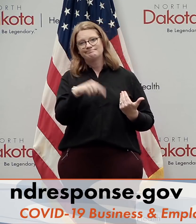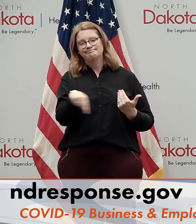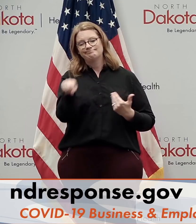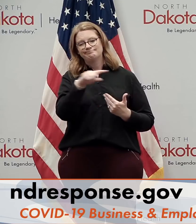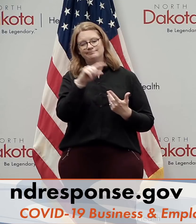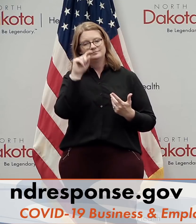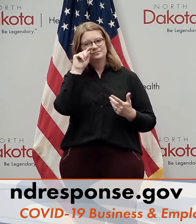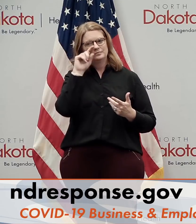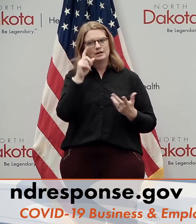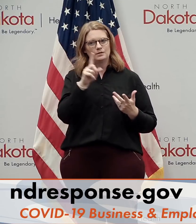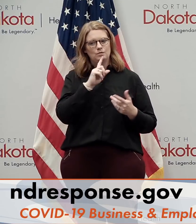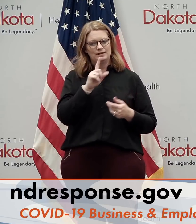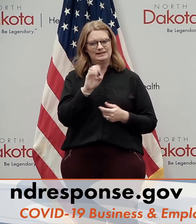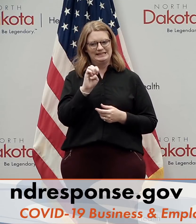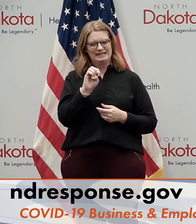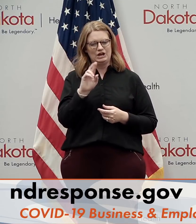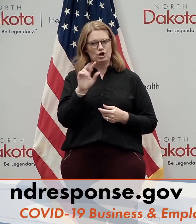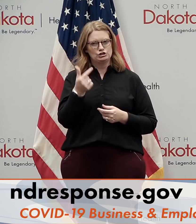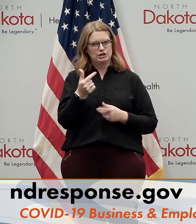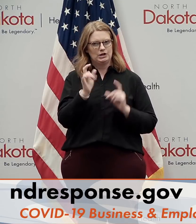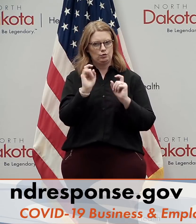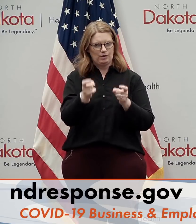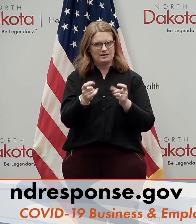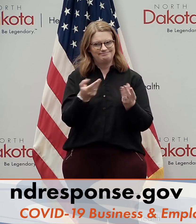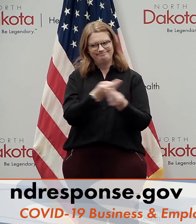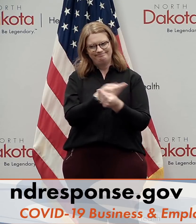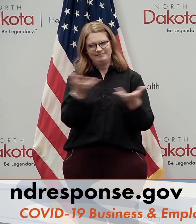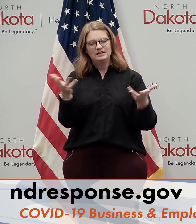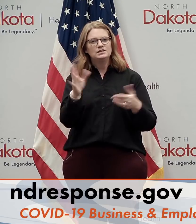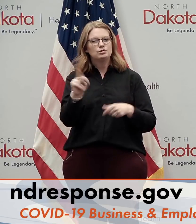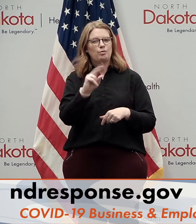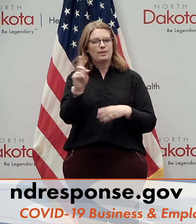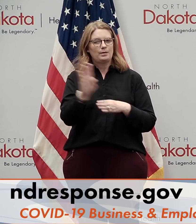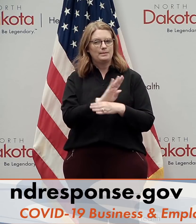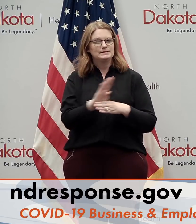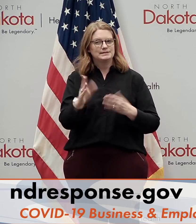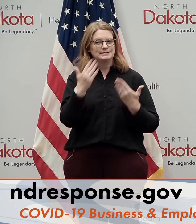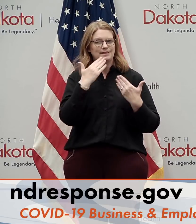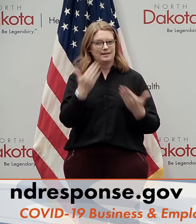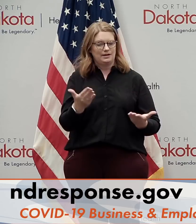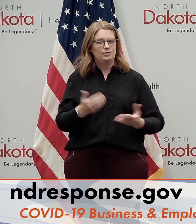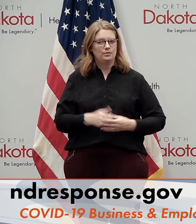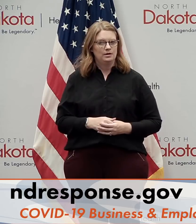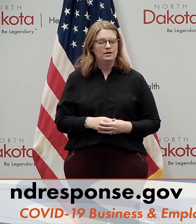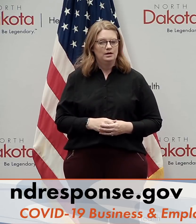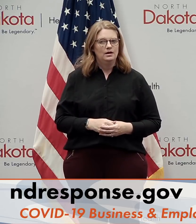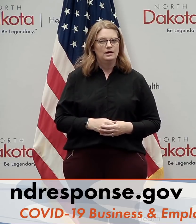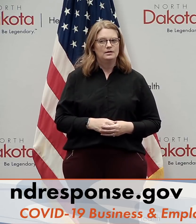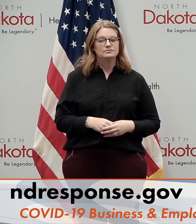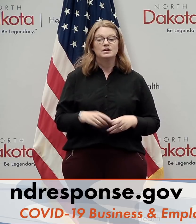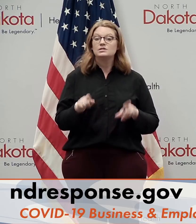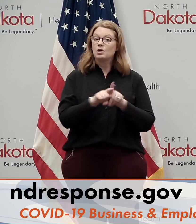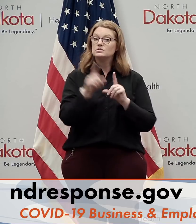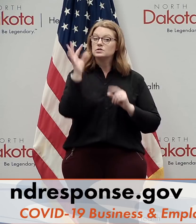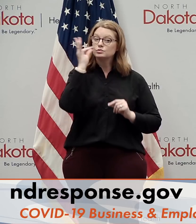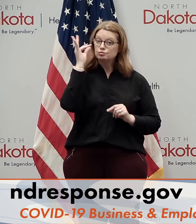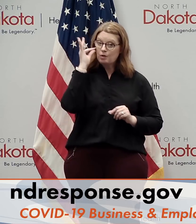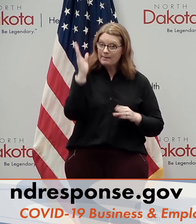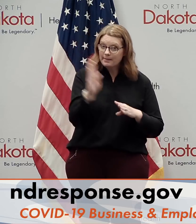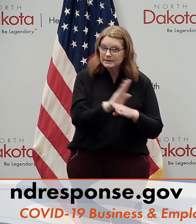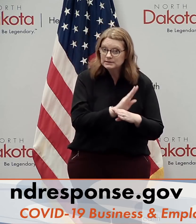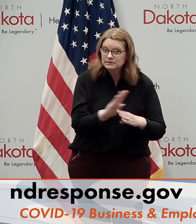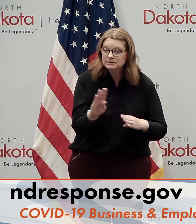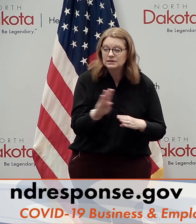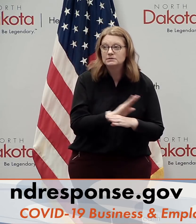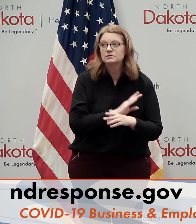get these ERG grants out to North Dakota businesses. And again, that applies to tribal businesses.